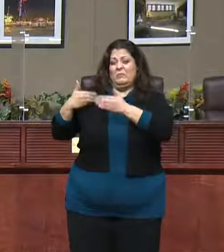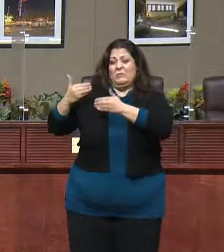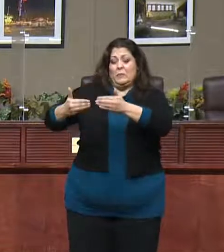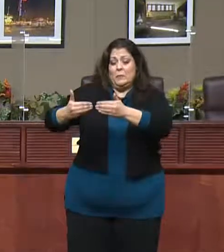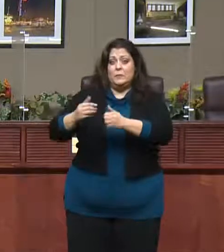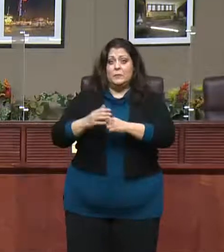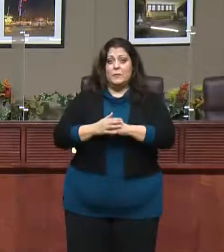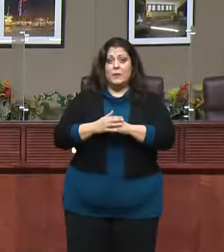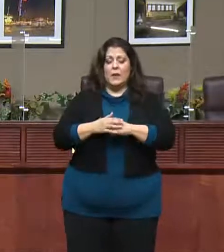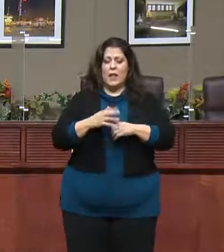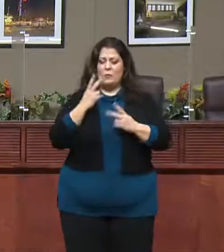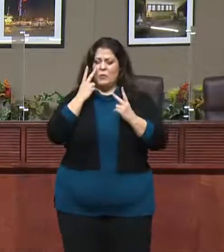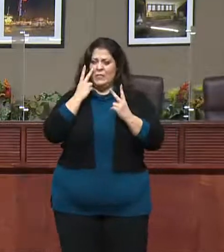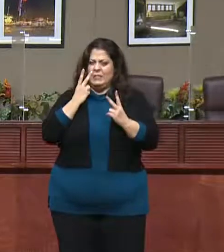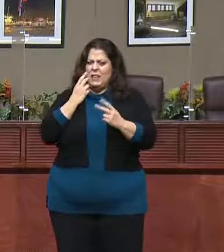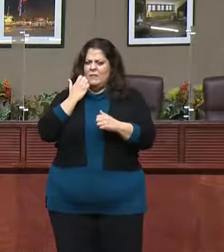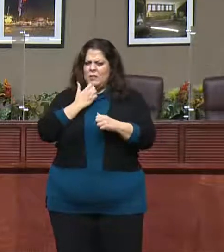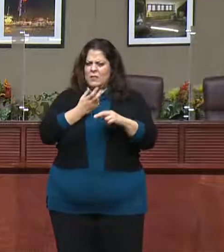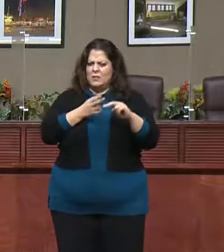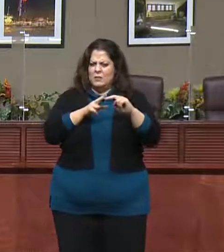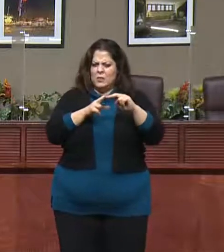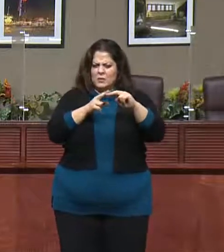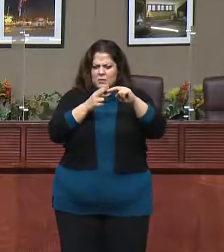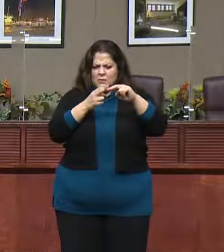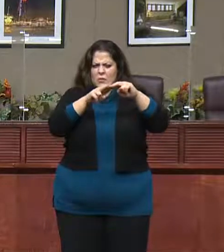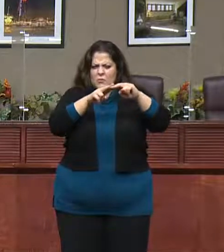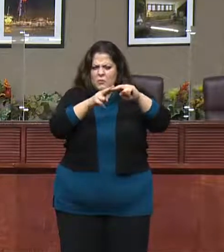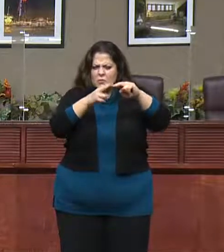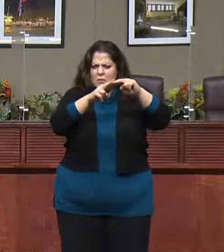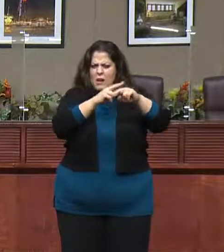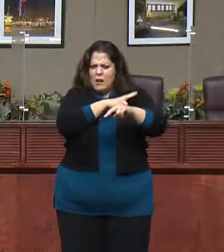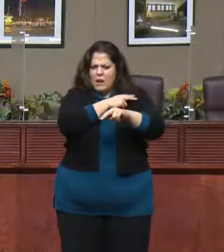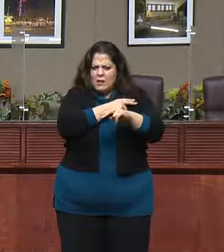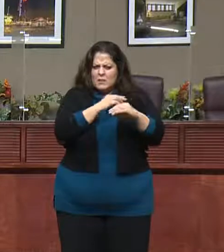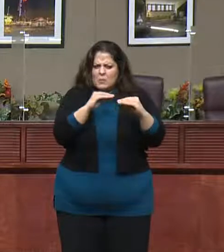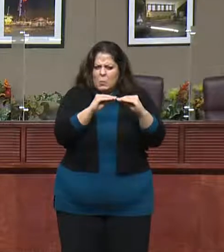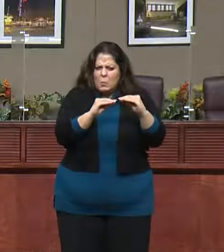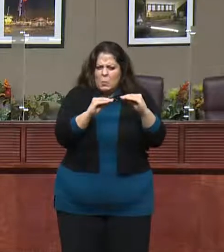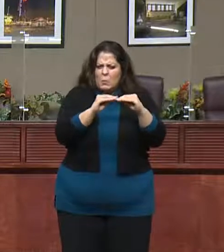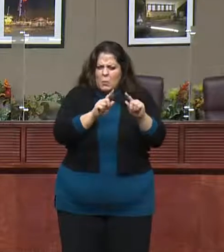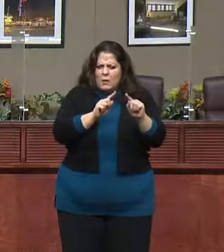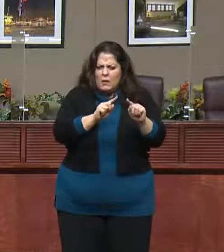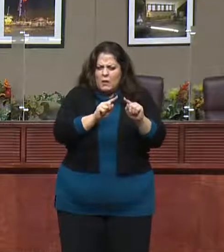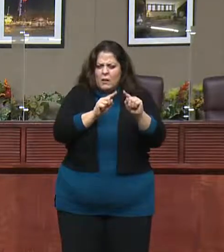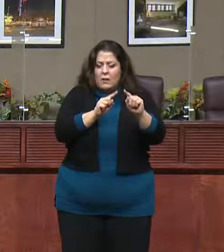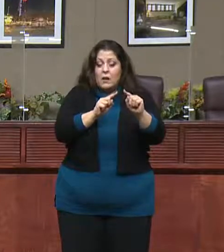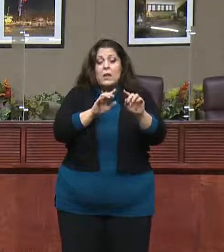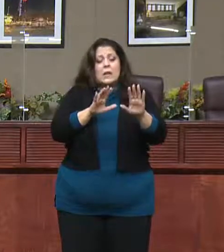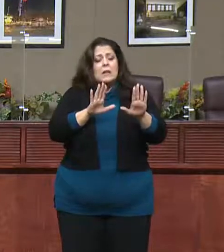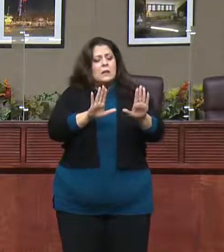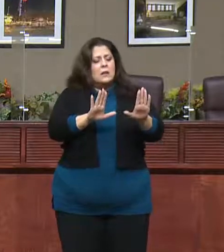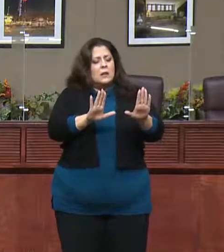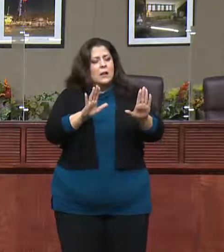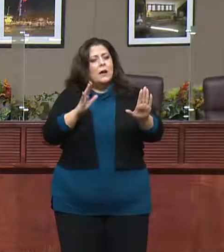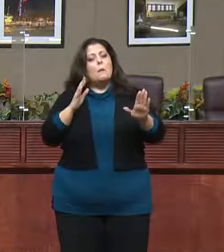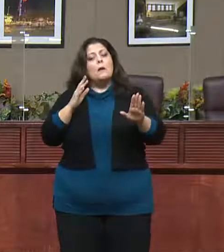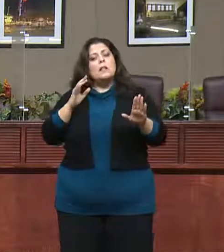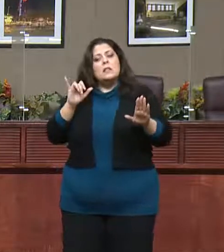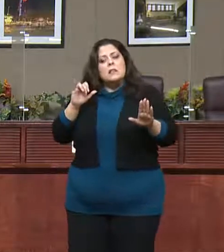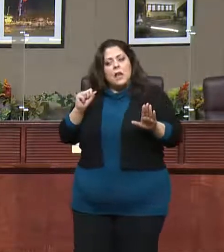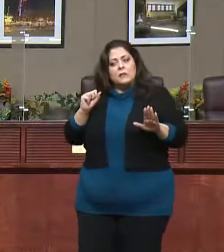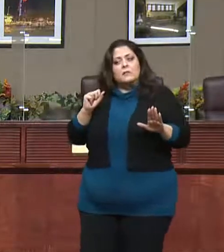really increasing and increasing and increasing the number of hospitalizations, although it's expected. It's